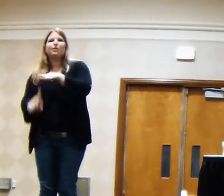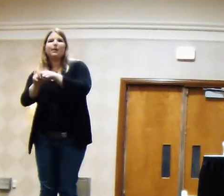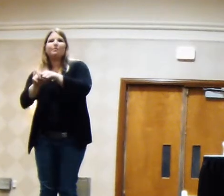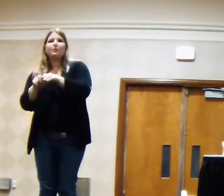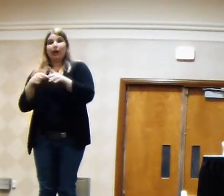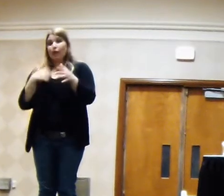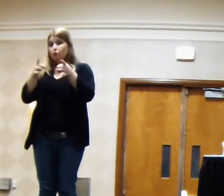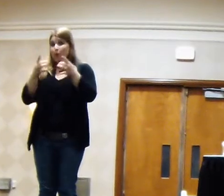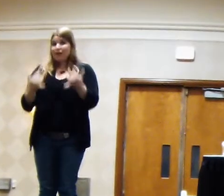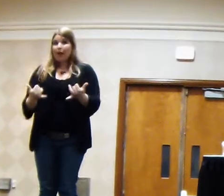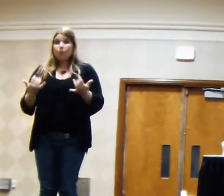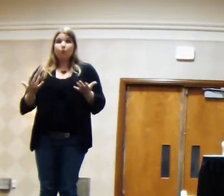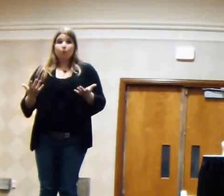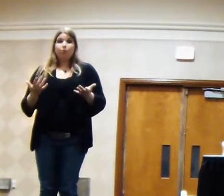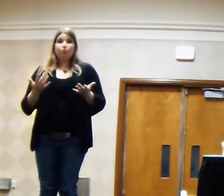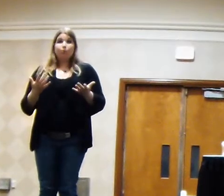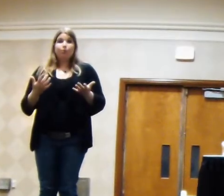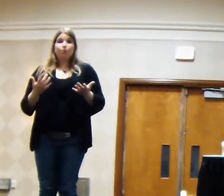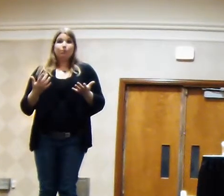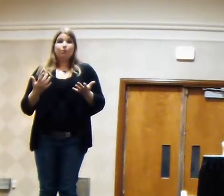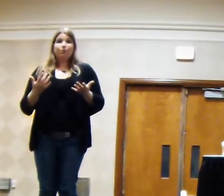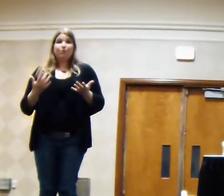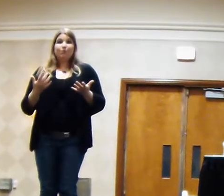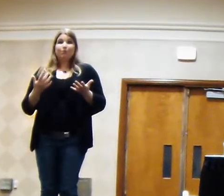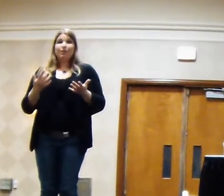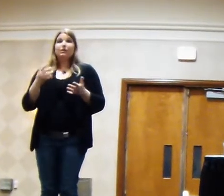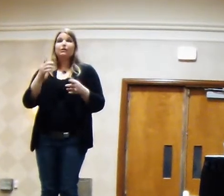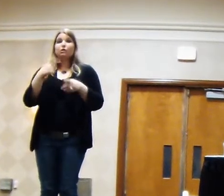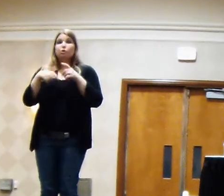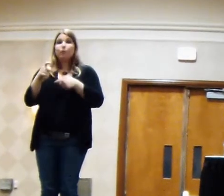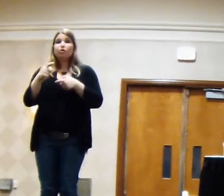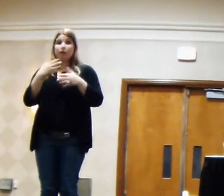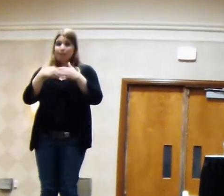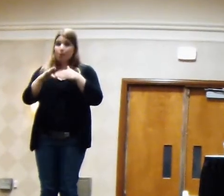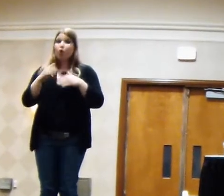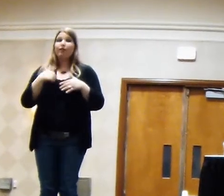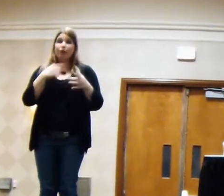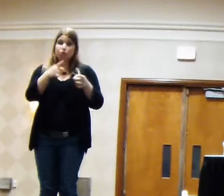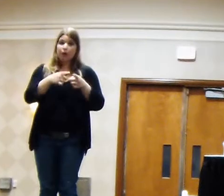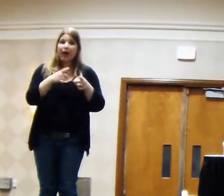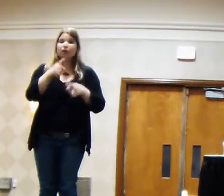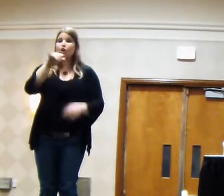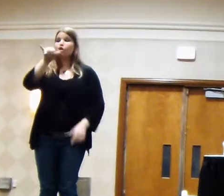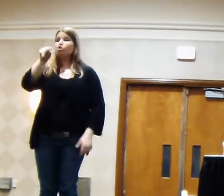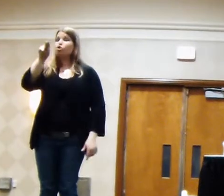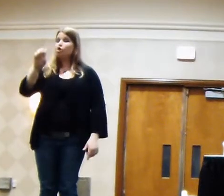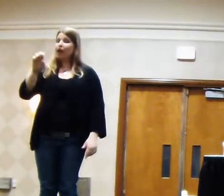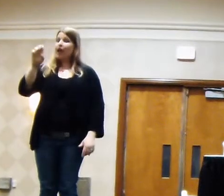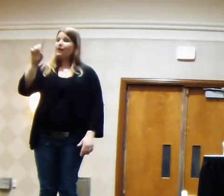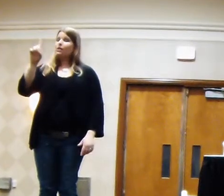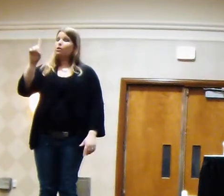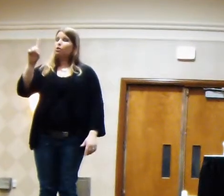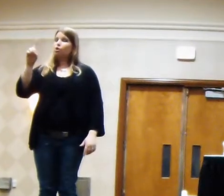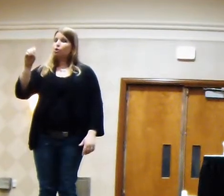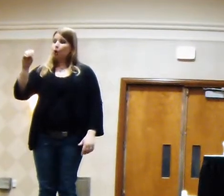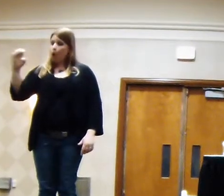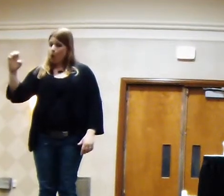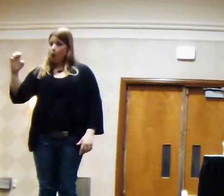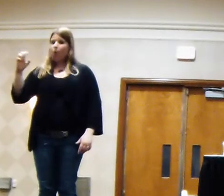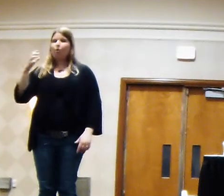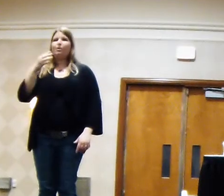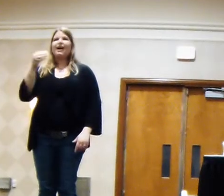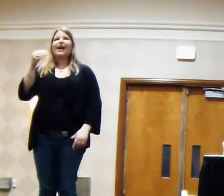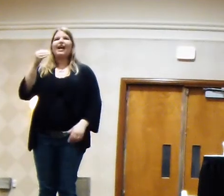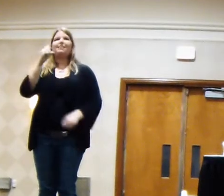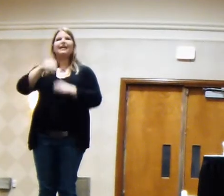also directing now. Oh, good. And I really like that. I direct Switch at Birth, I directed Jane Doe, and I just directed a film called The Year of Spectacular